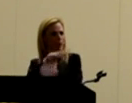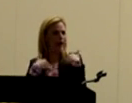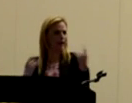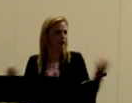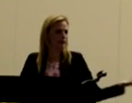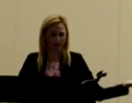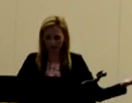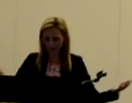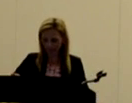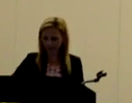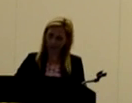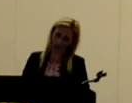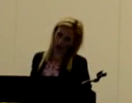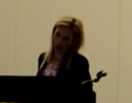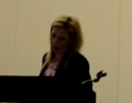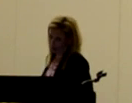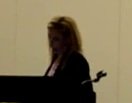what other kid in the neighborhood had their own sign?